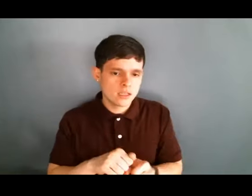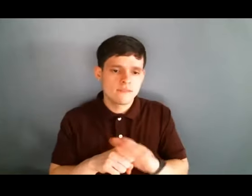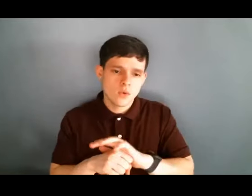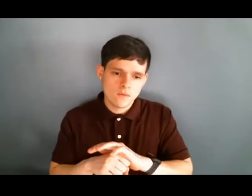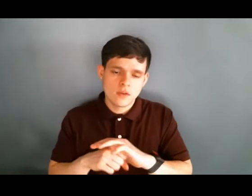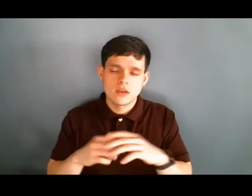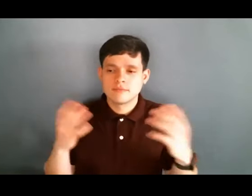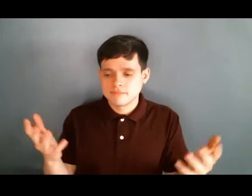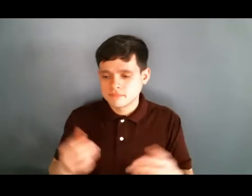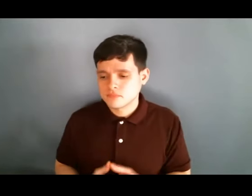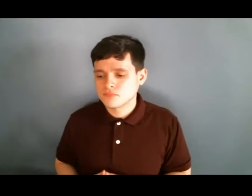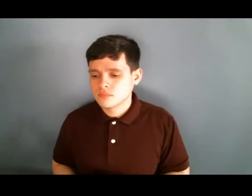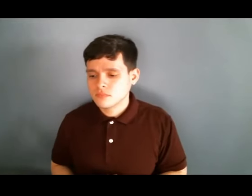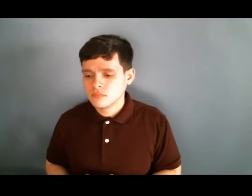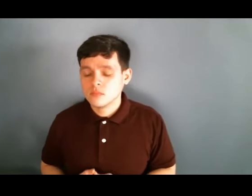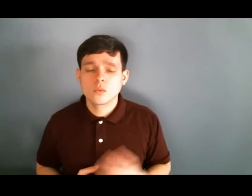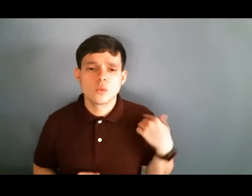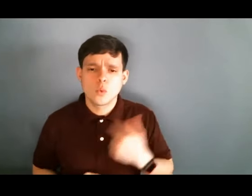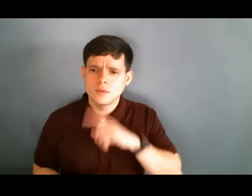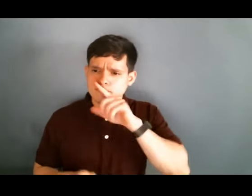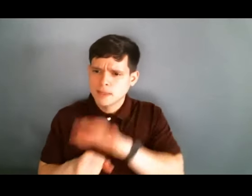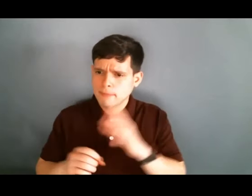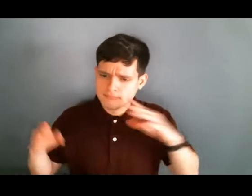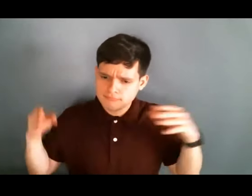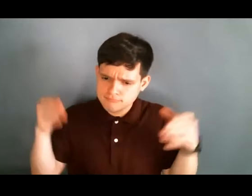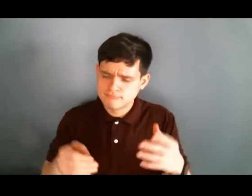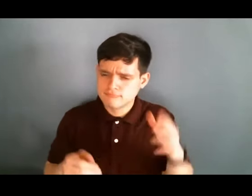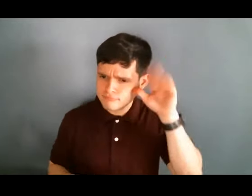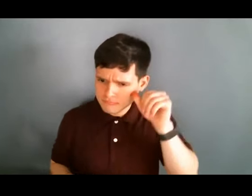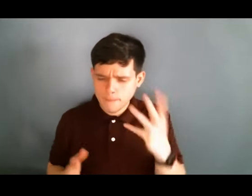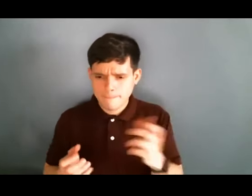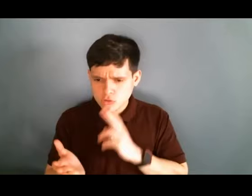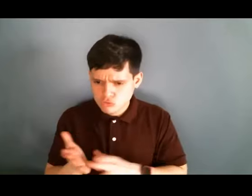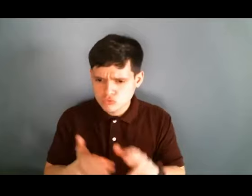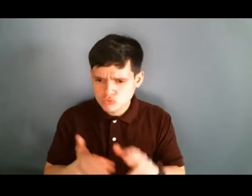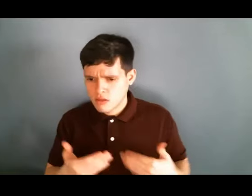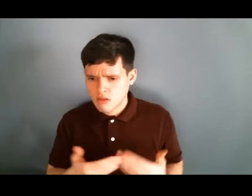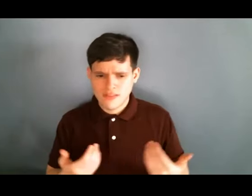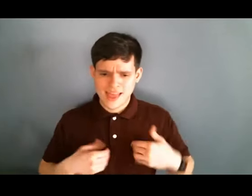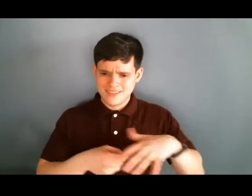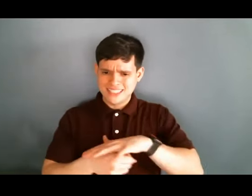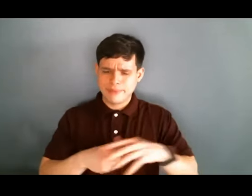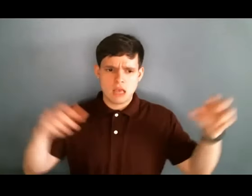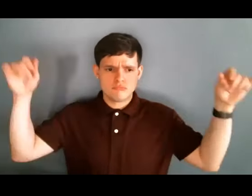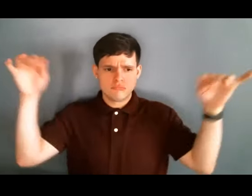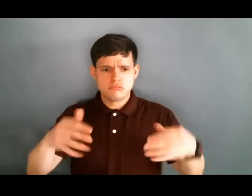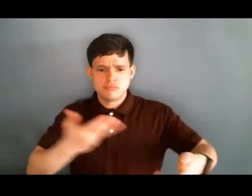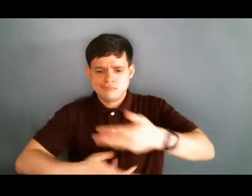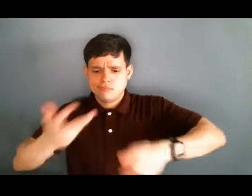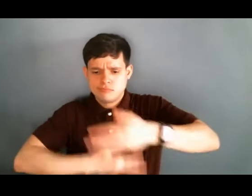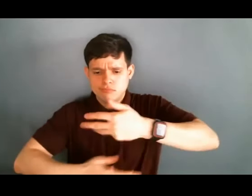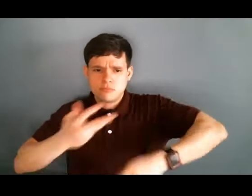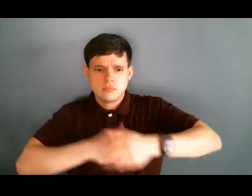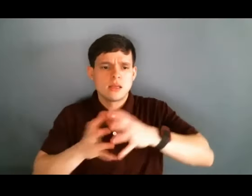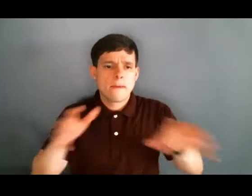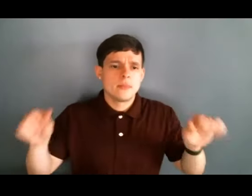circumstances with COVID, but we're very committed to making sure that artists have space to be with each other and to bring people together the ways in which that's